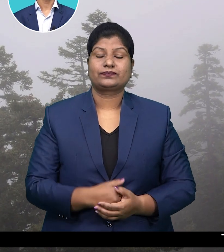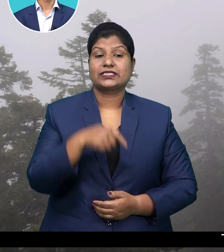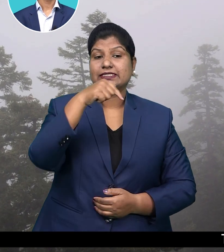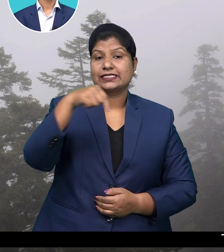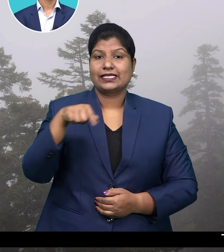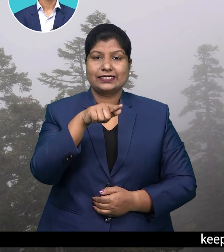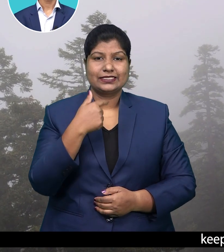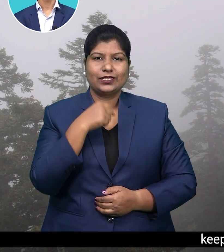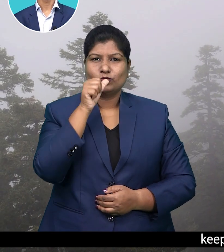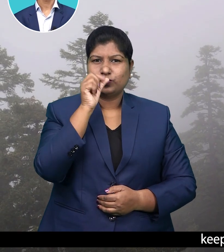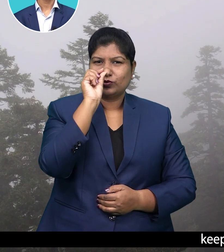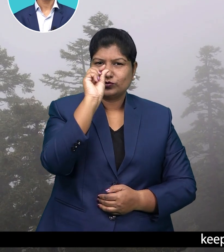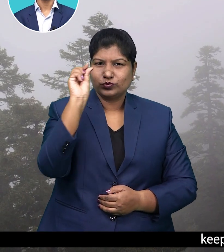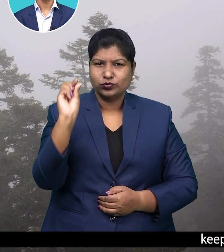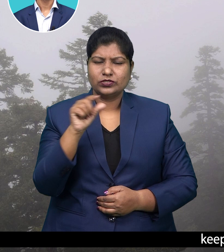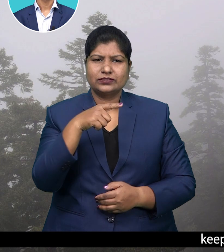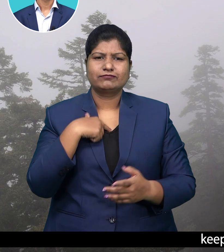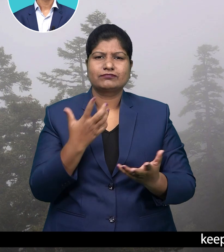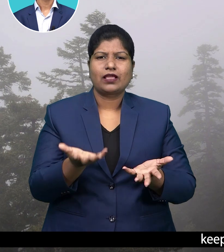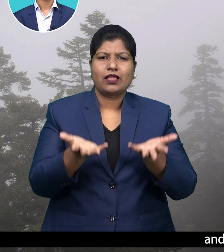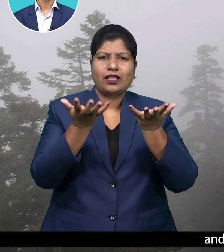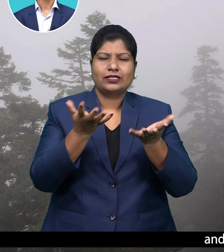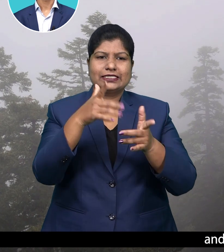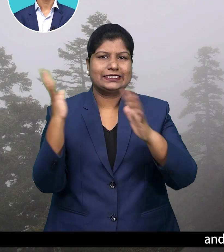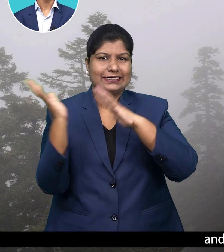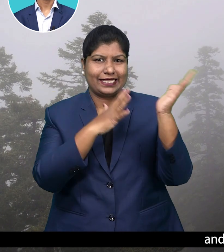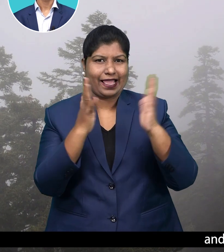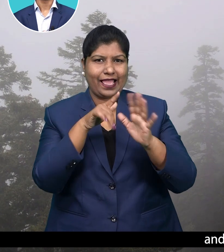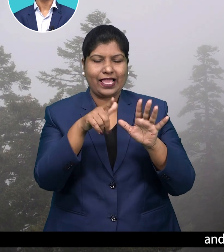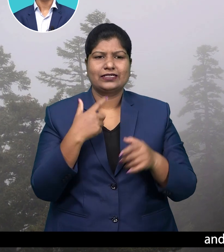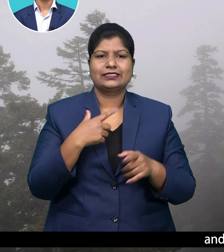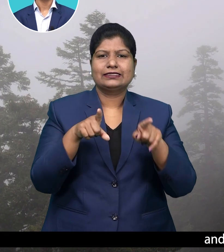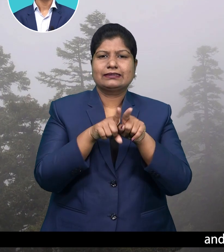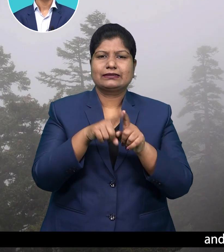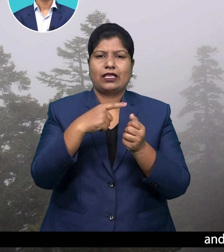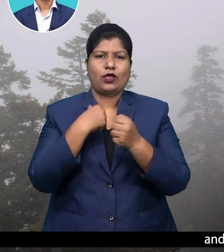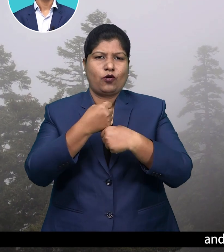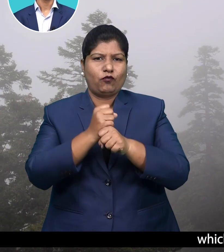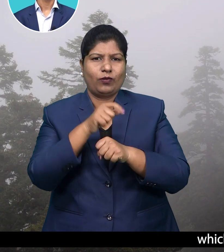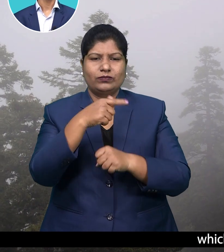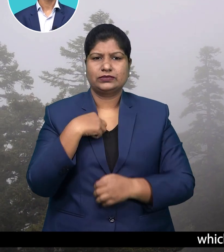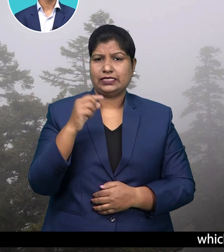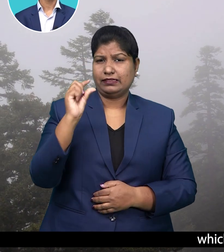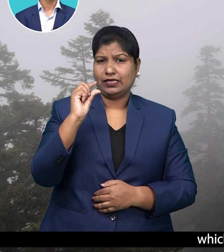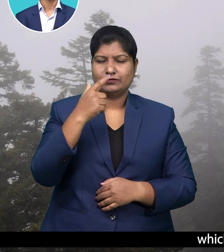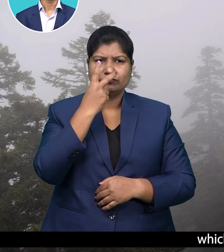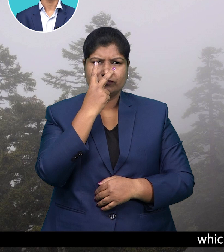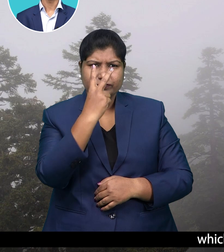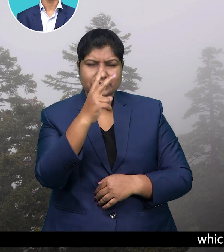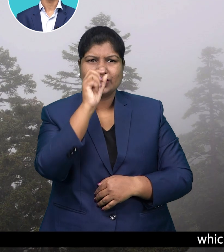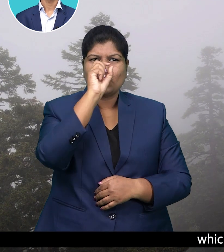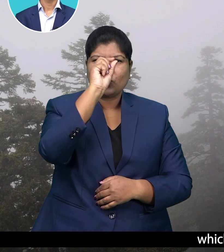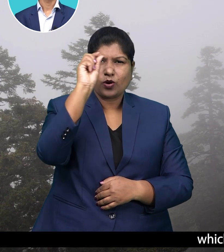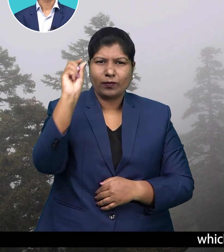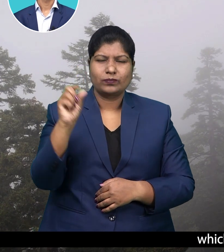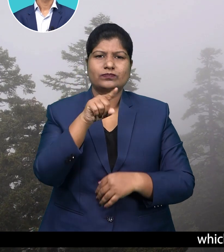These droplets keep floating in the air and form a thick mist which restricts